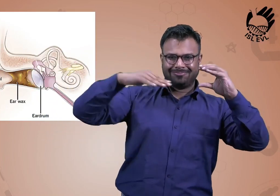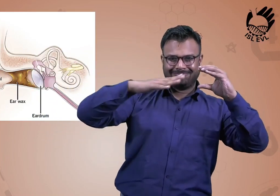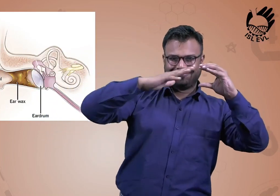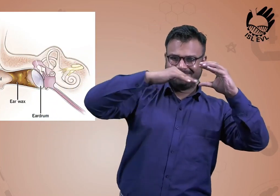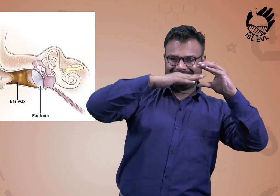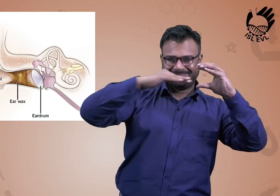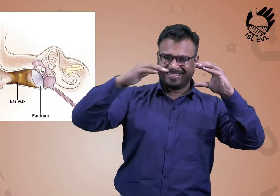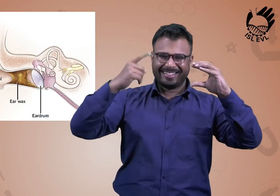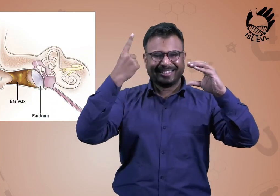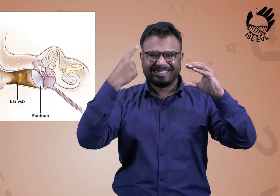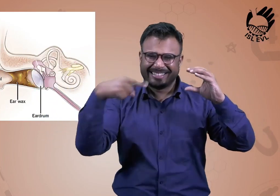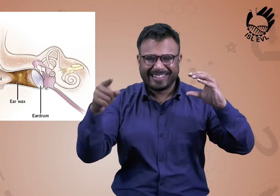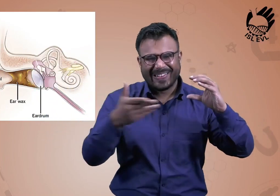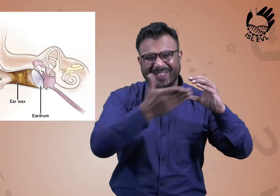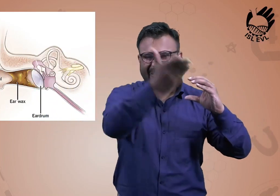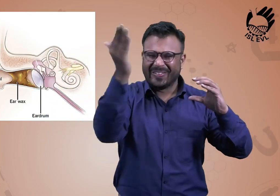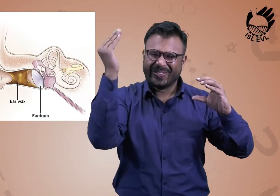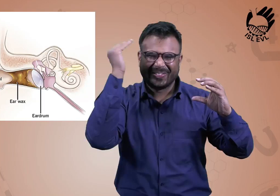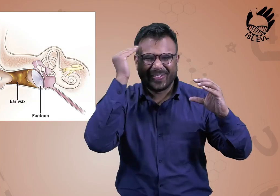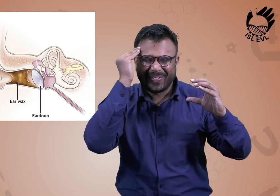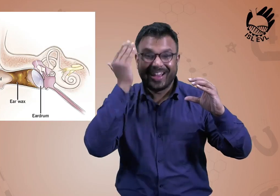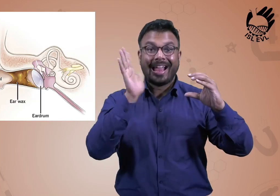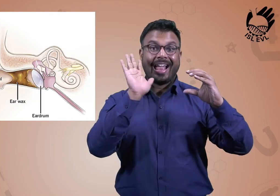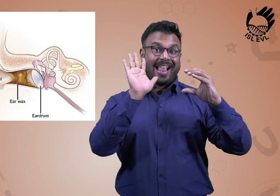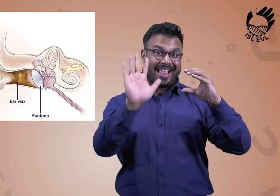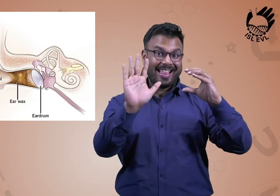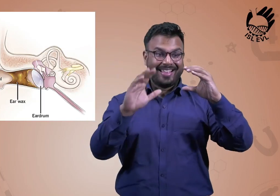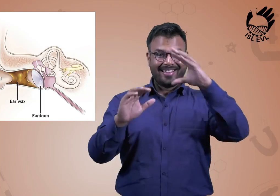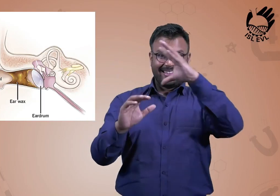After the pinna is the ear canal.